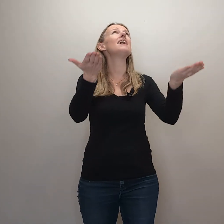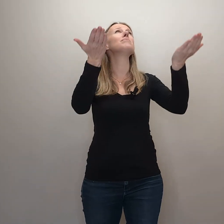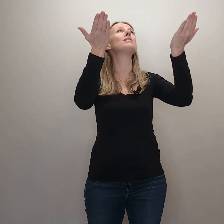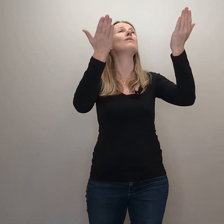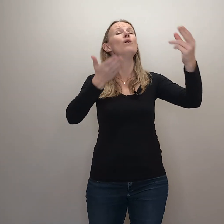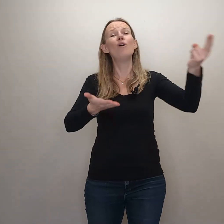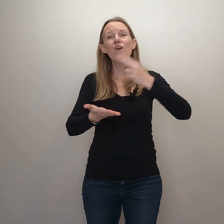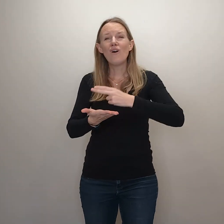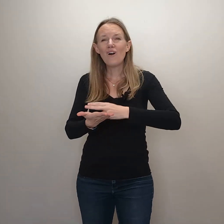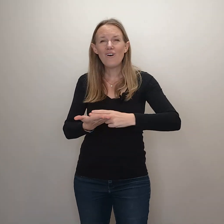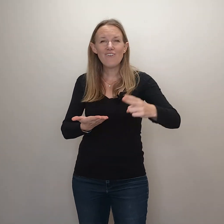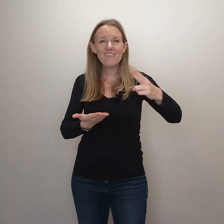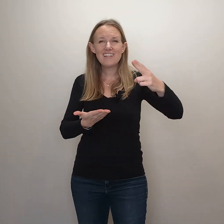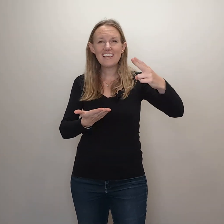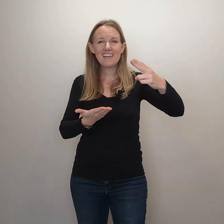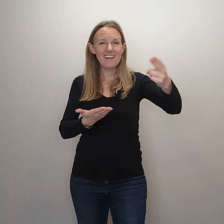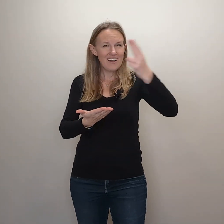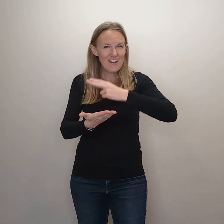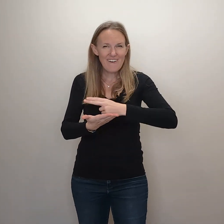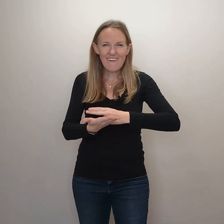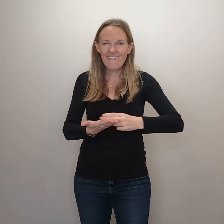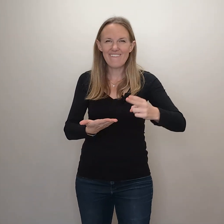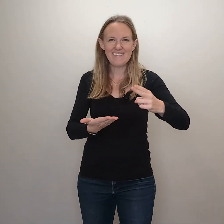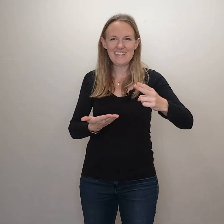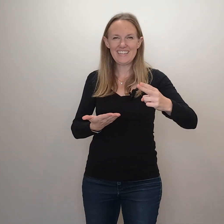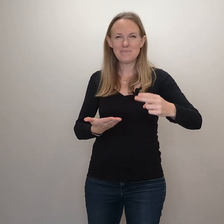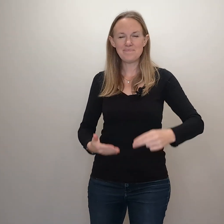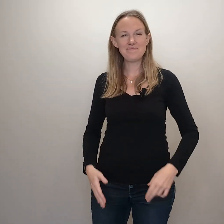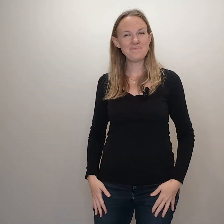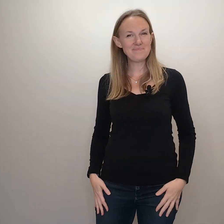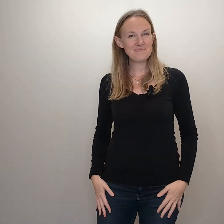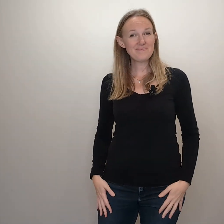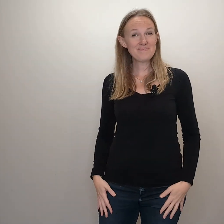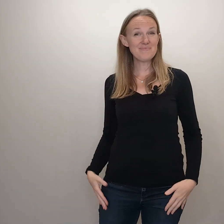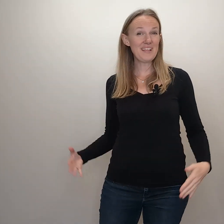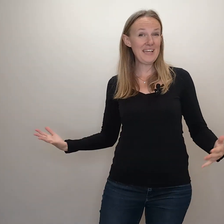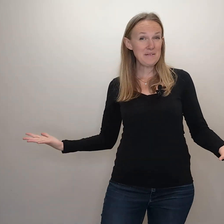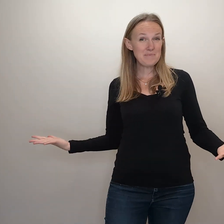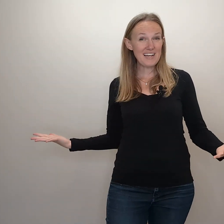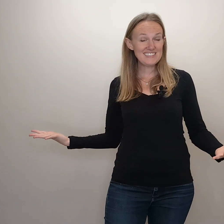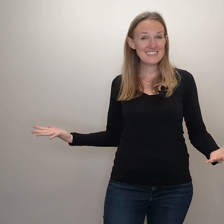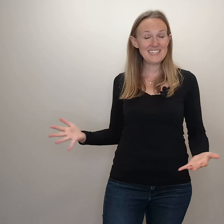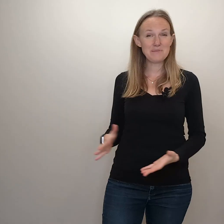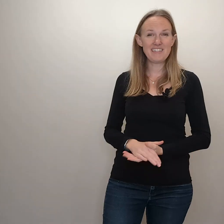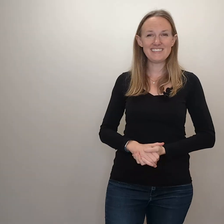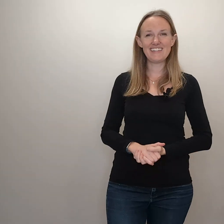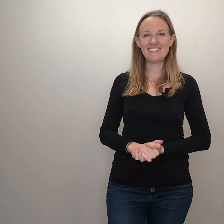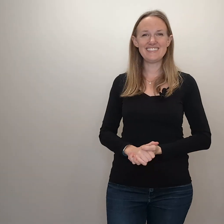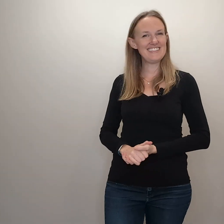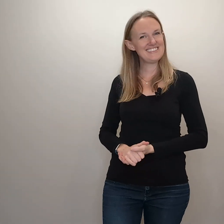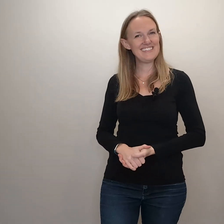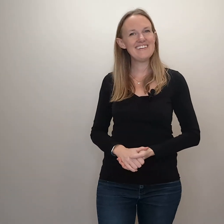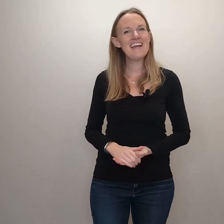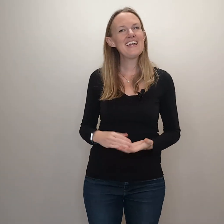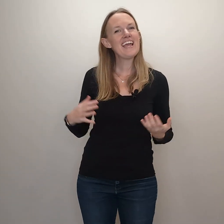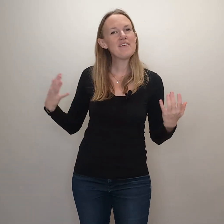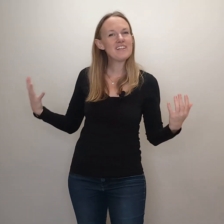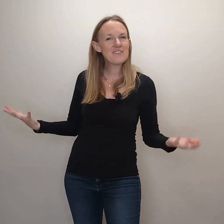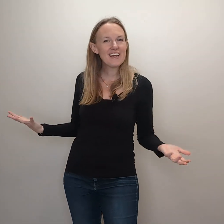up, holy, holy. Okay, practice that as many times as you need to. And when you're